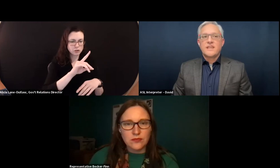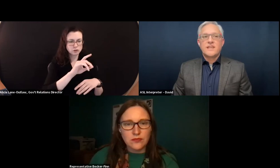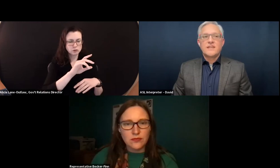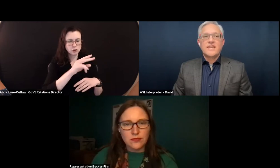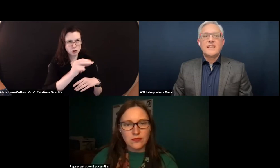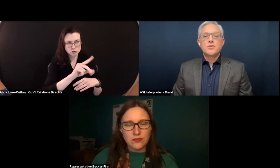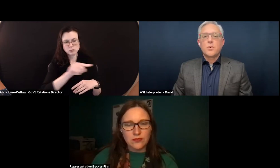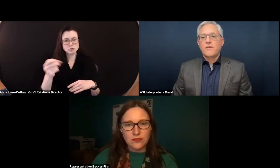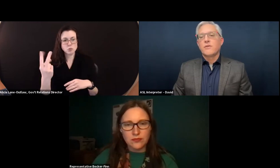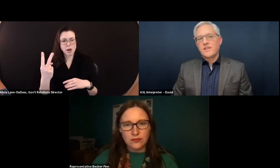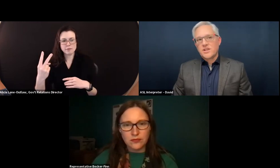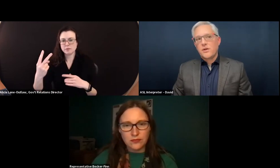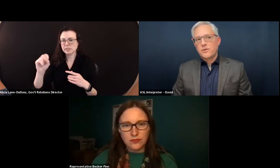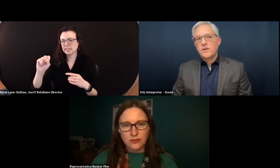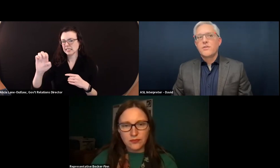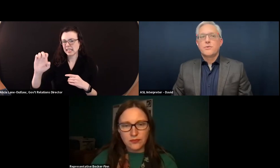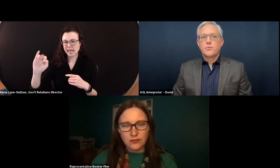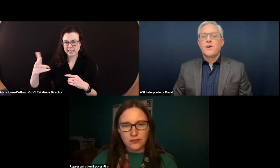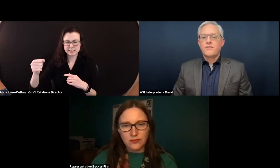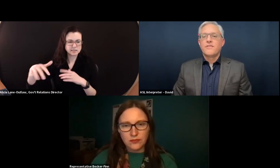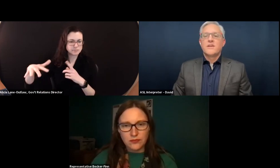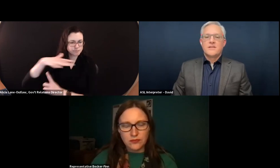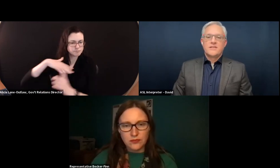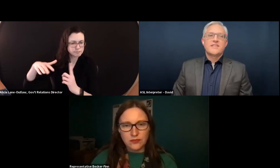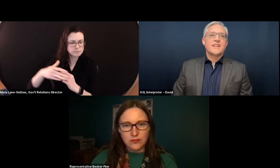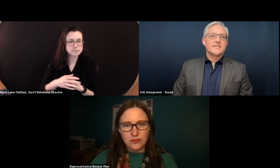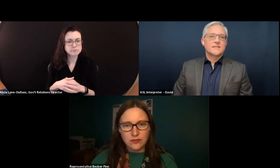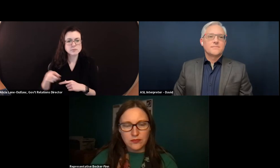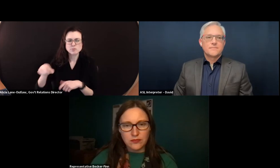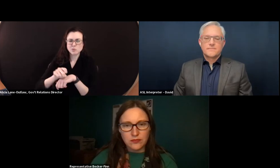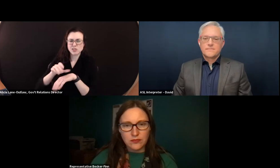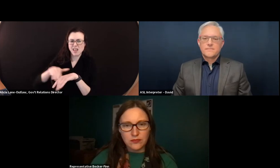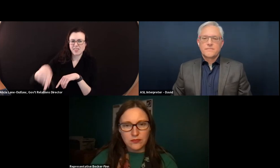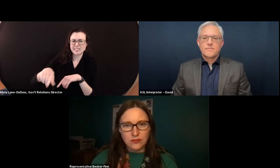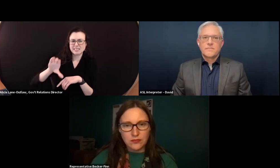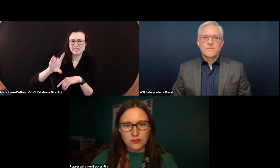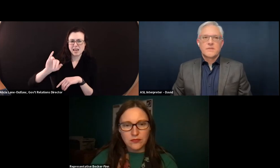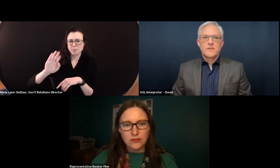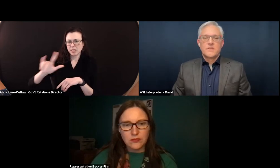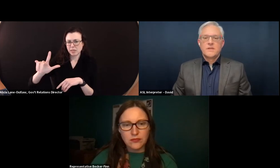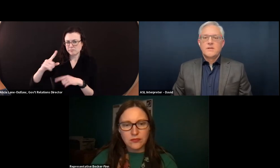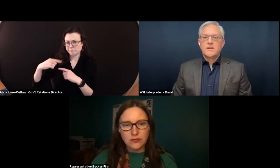education in E-12, early childhood, through 12 settings.